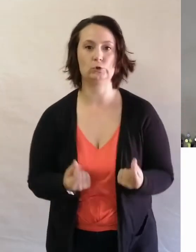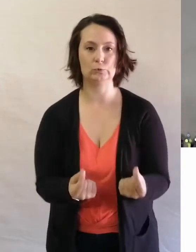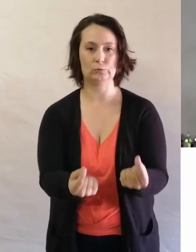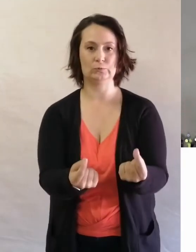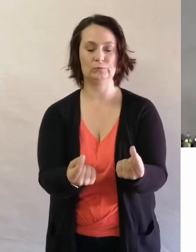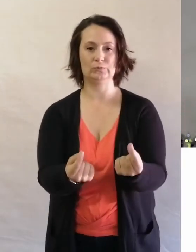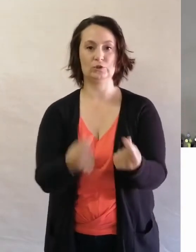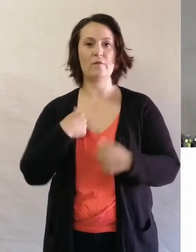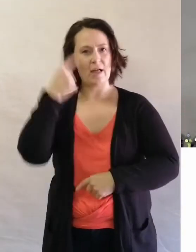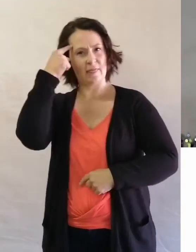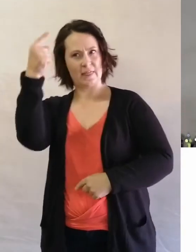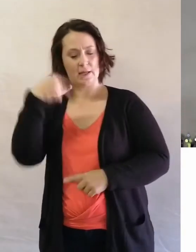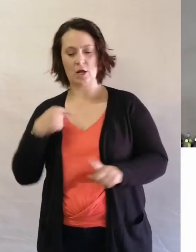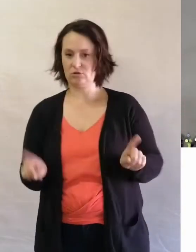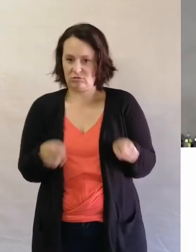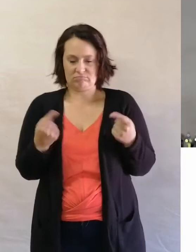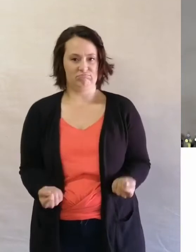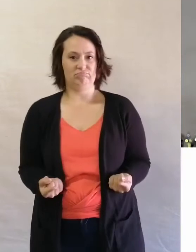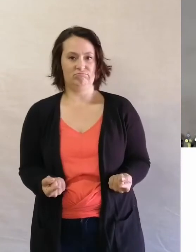thinks, so if he thinks, I can't,